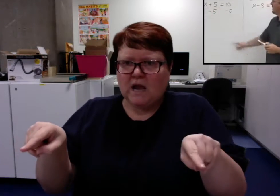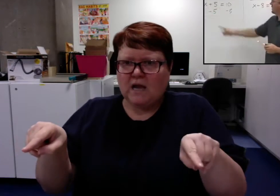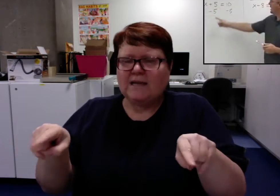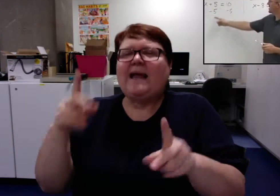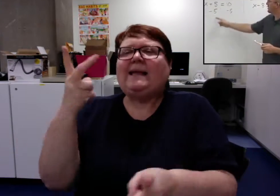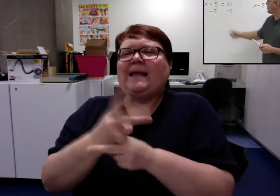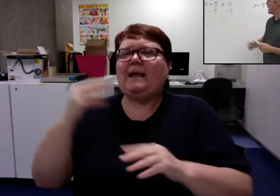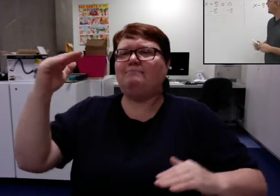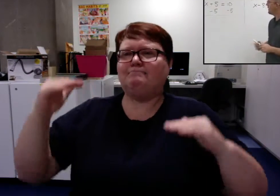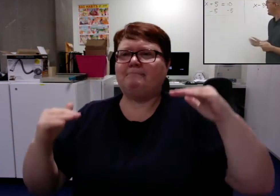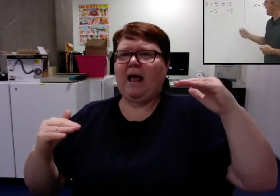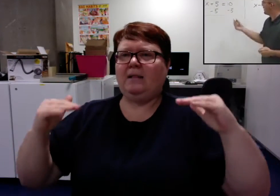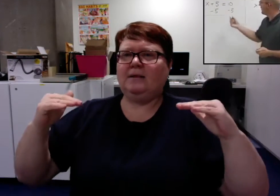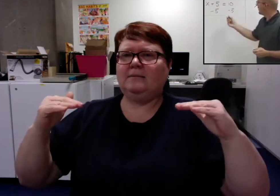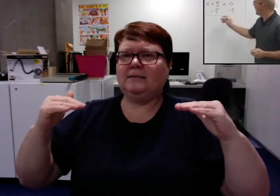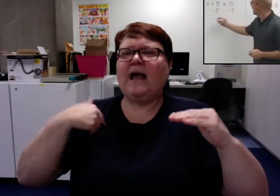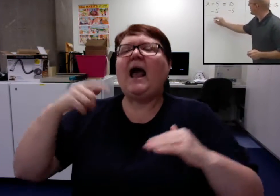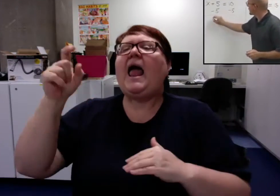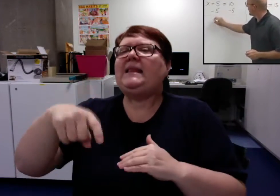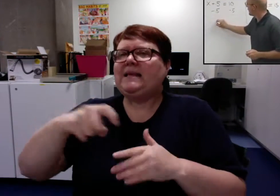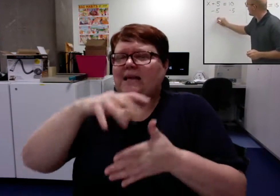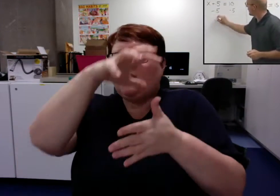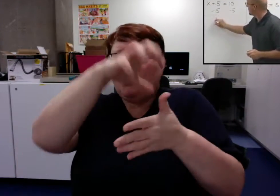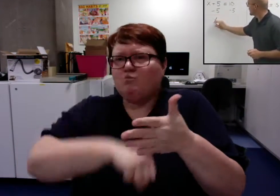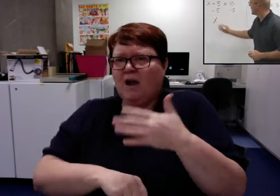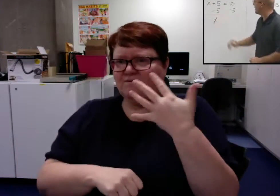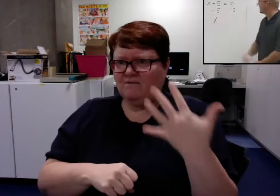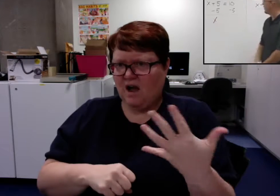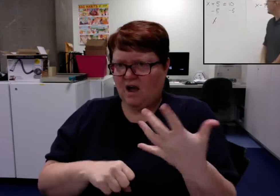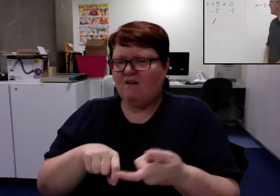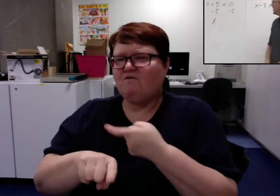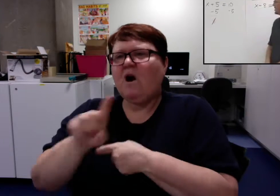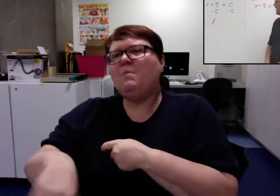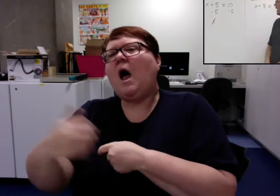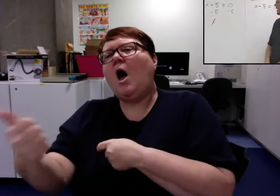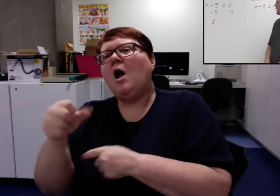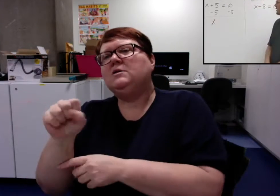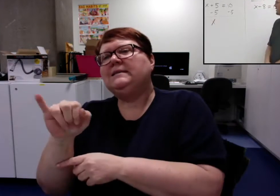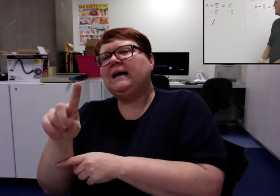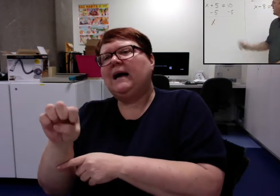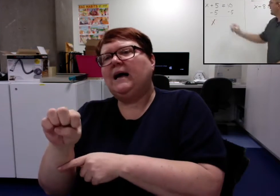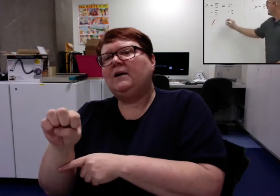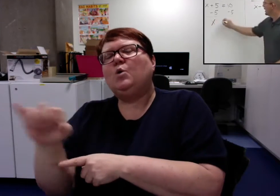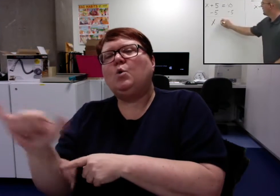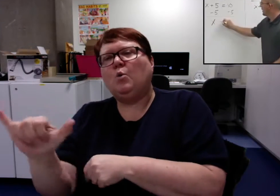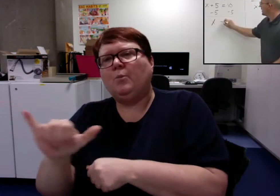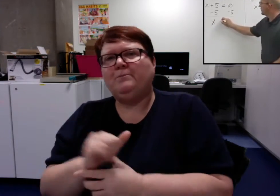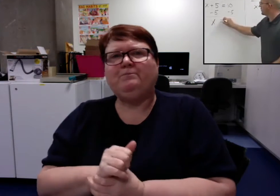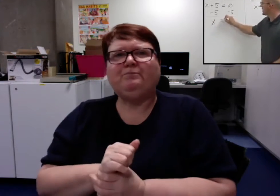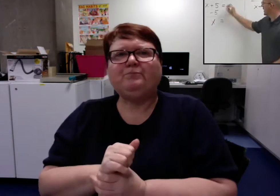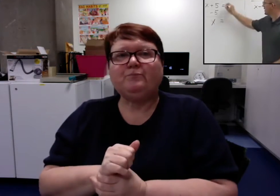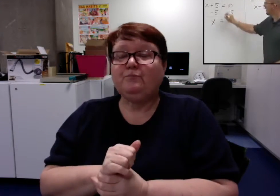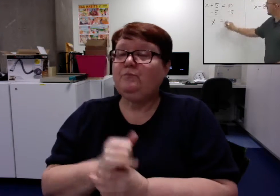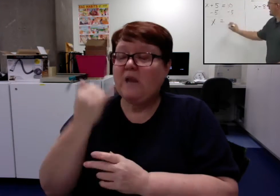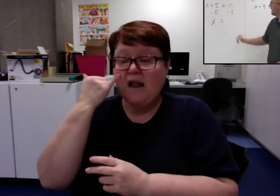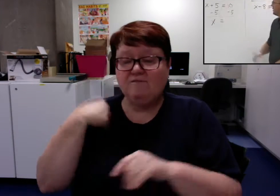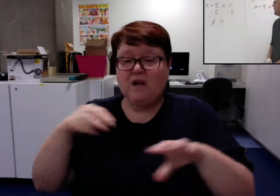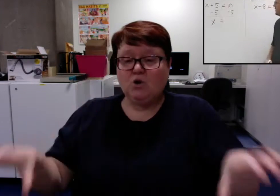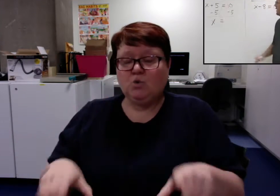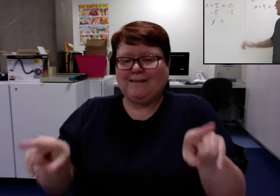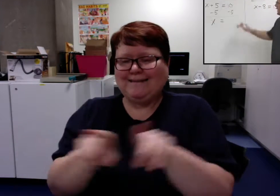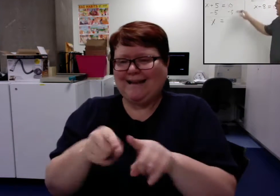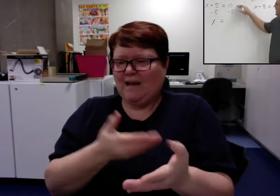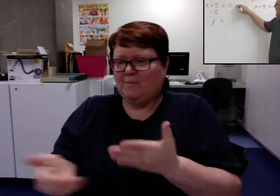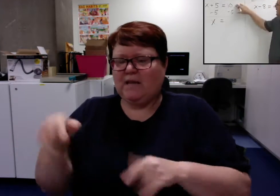plus 5, and I subtract the 5, all that's left on the left side of the equation is our x. My equal sign comes